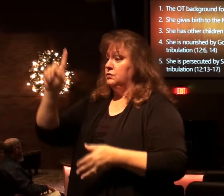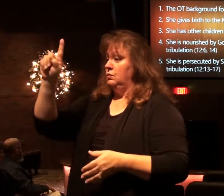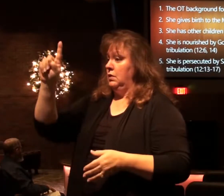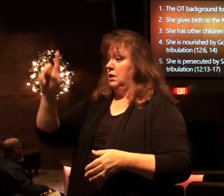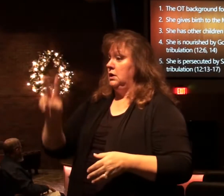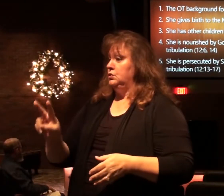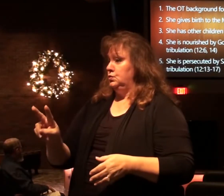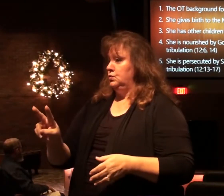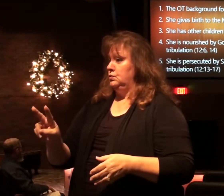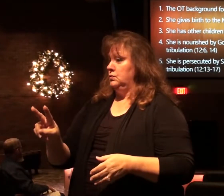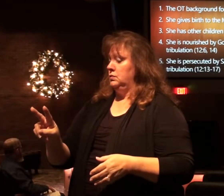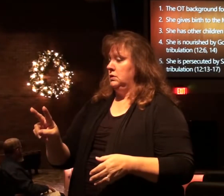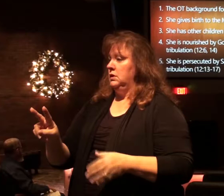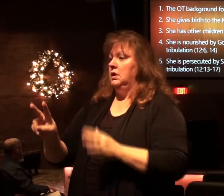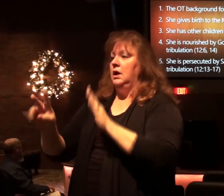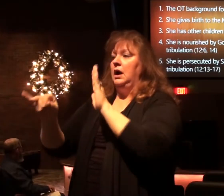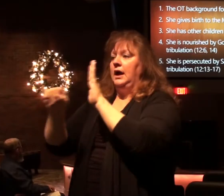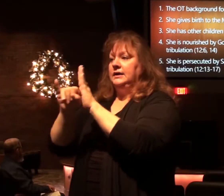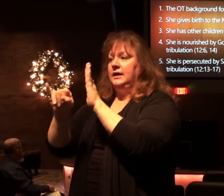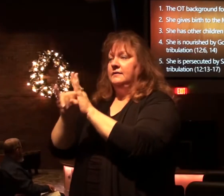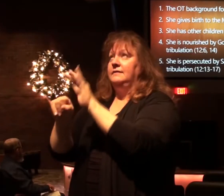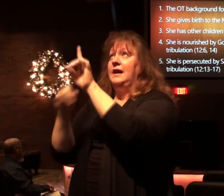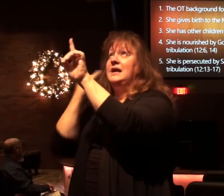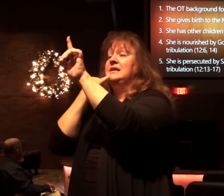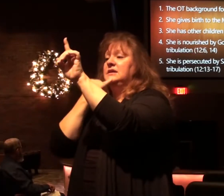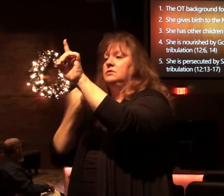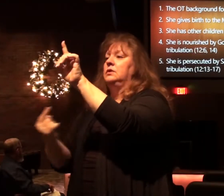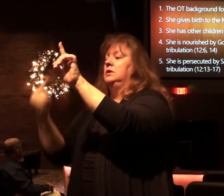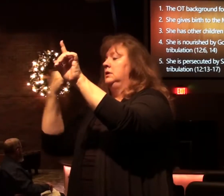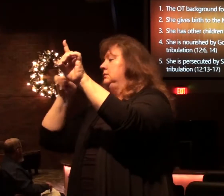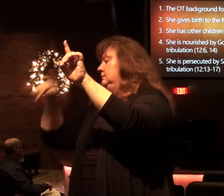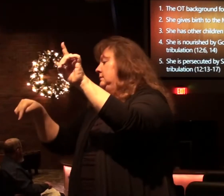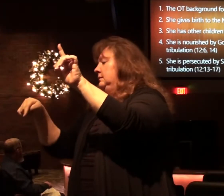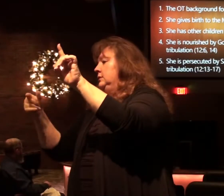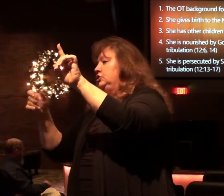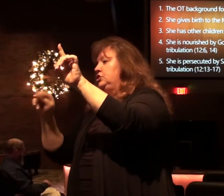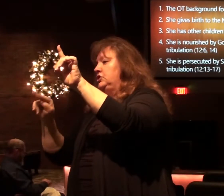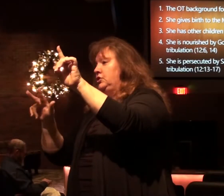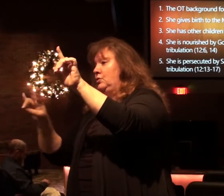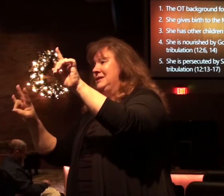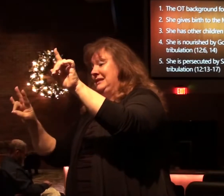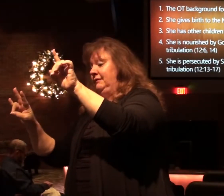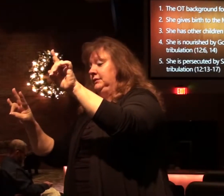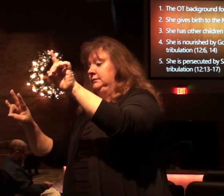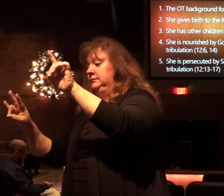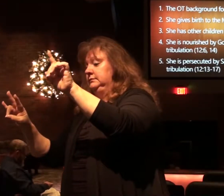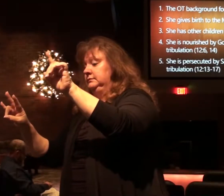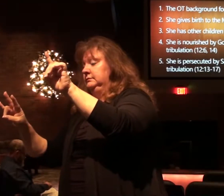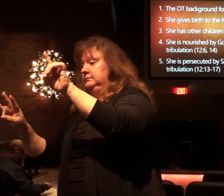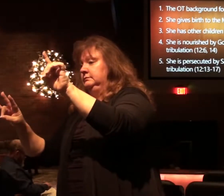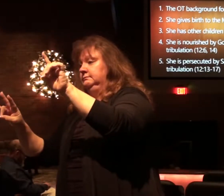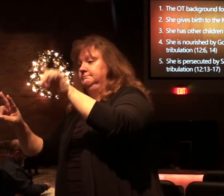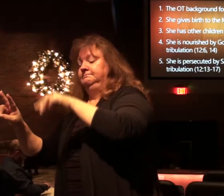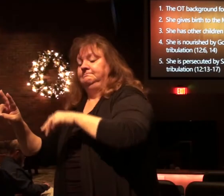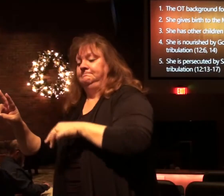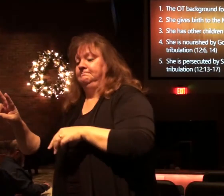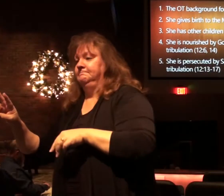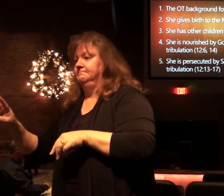and 2. Identified in Israel, going back to Genesis 37, at that